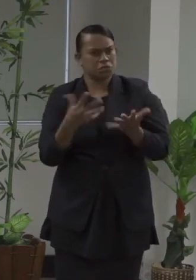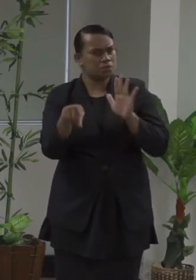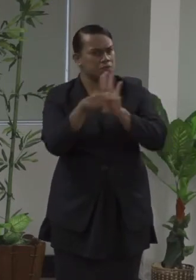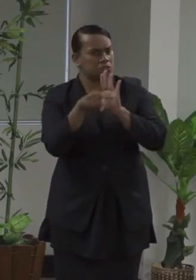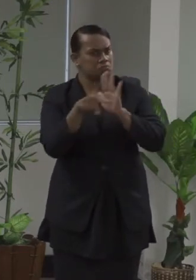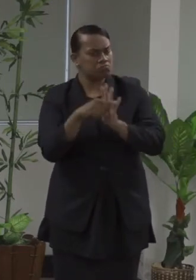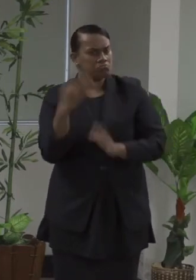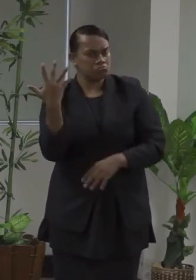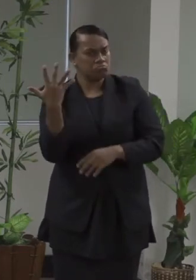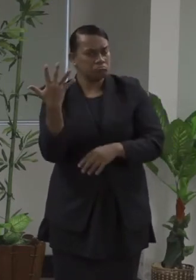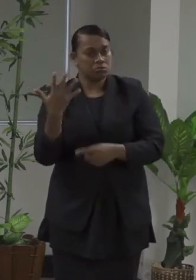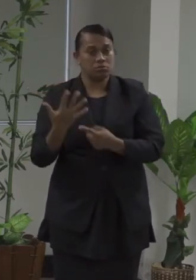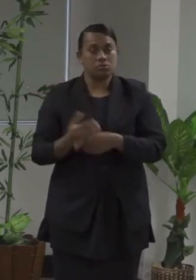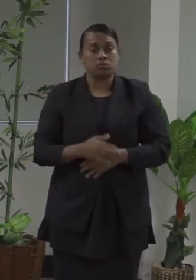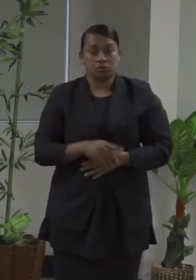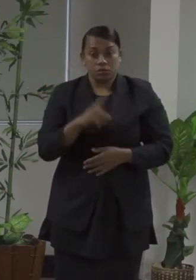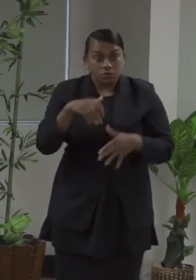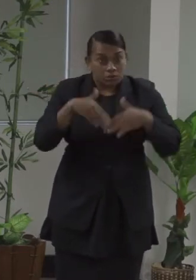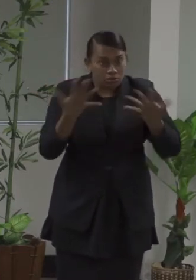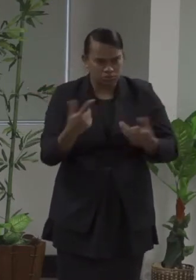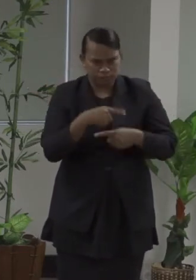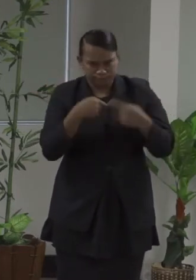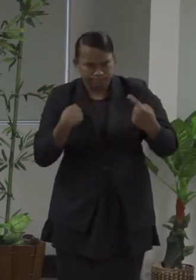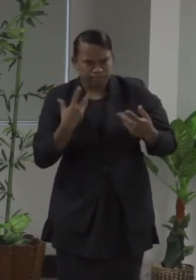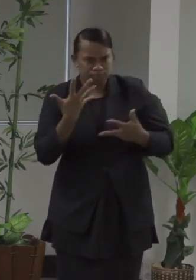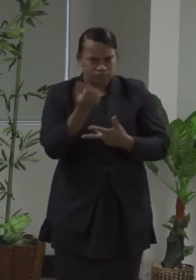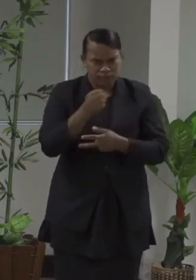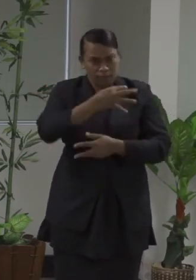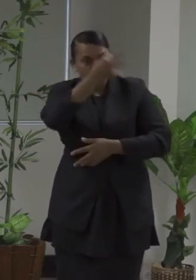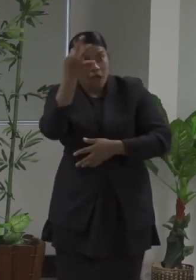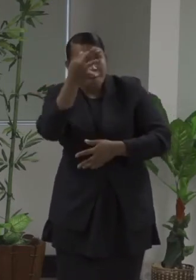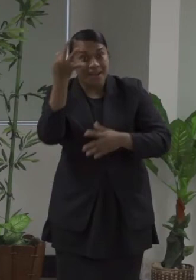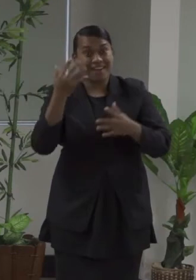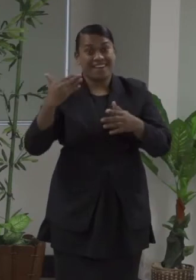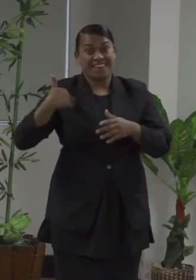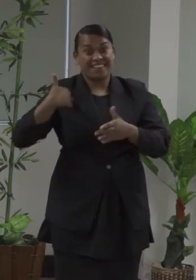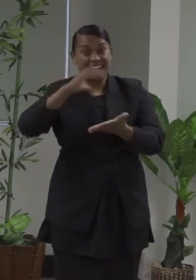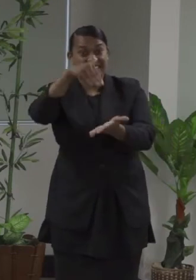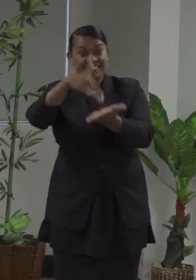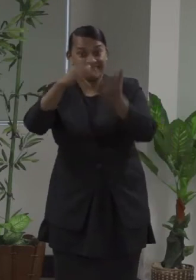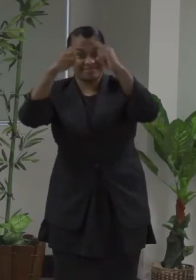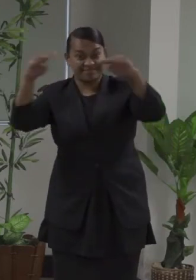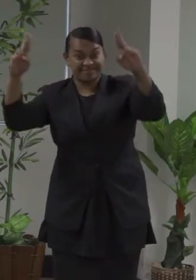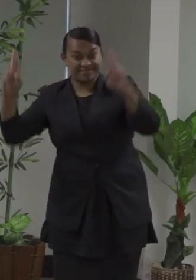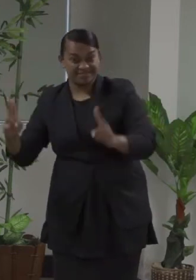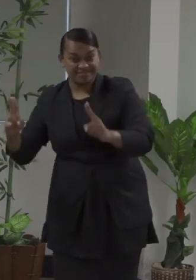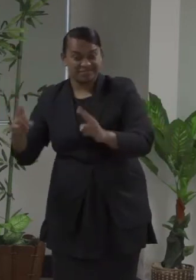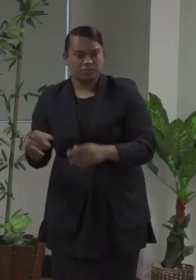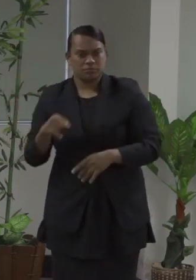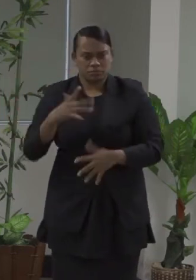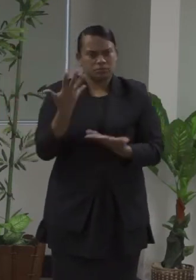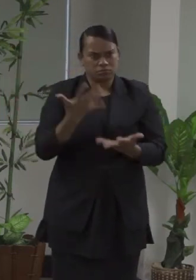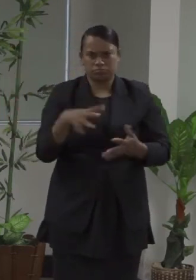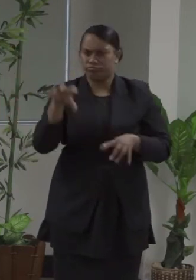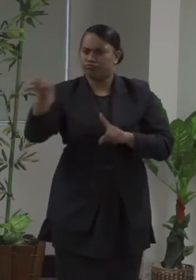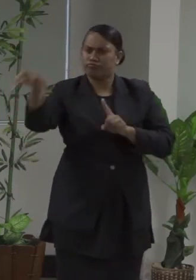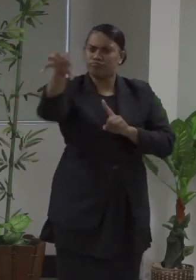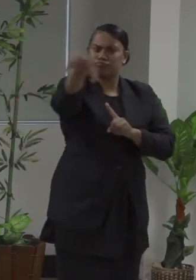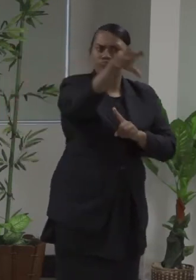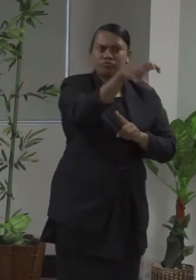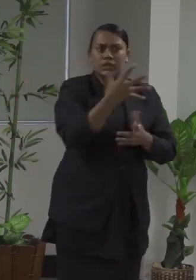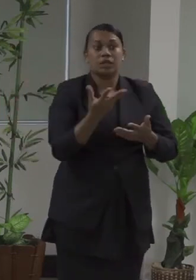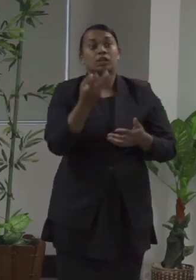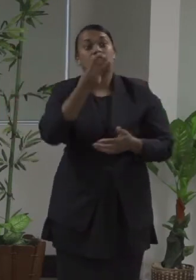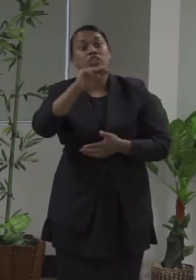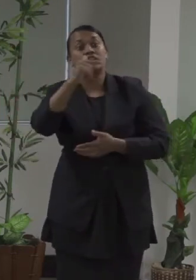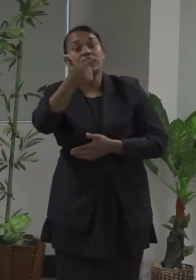We are currently running our fever clinics right around the country. We have 37 fever clinics,